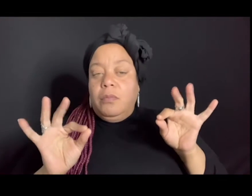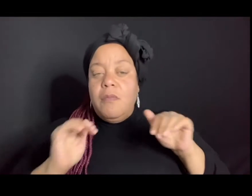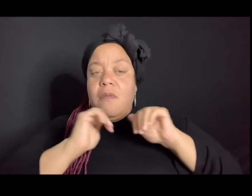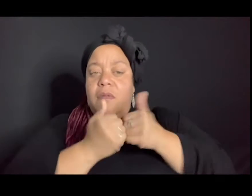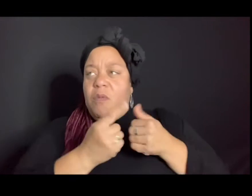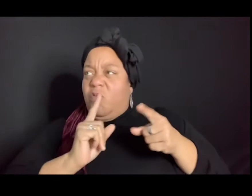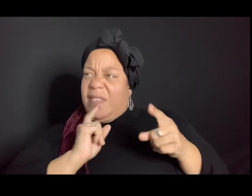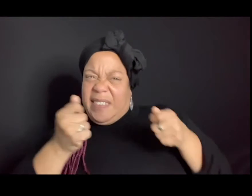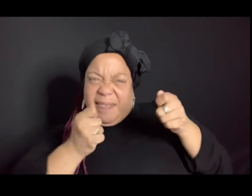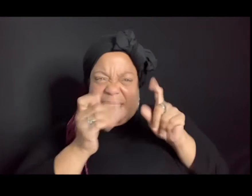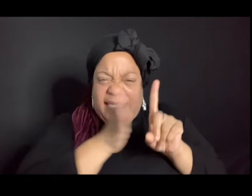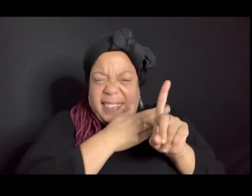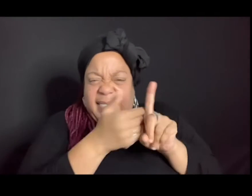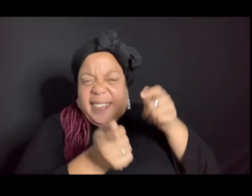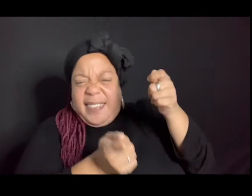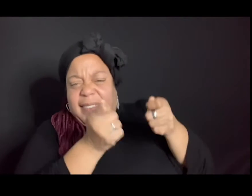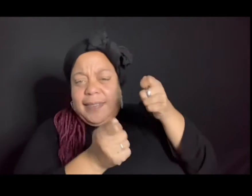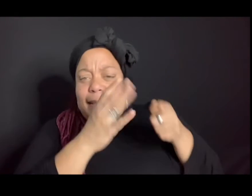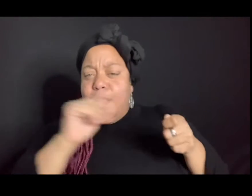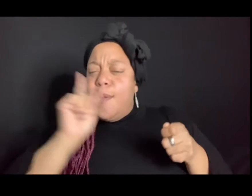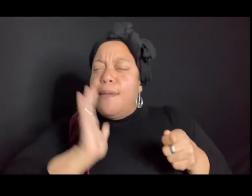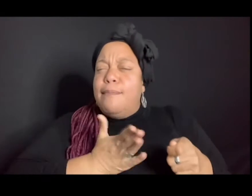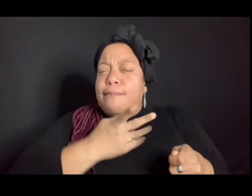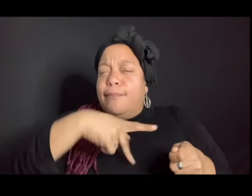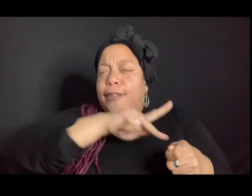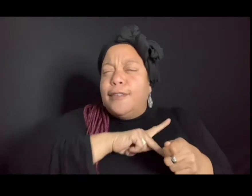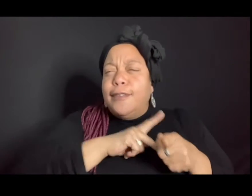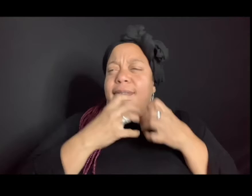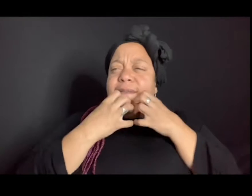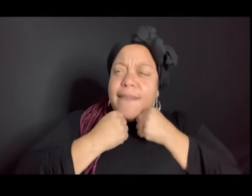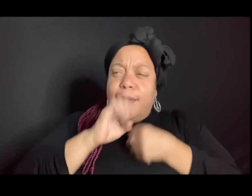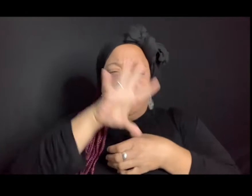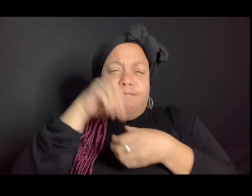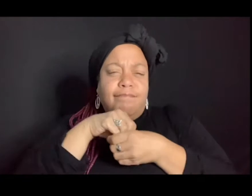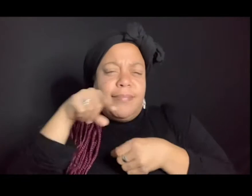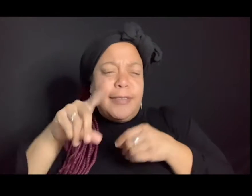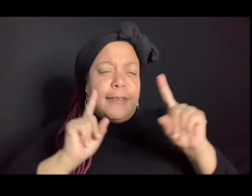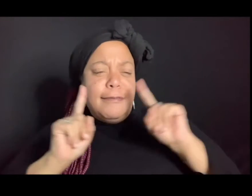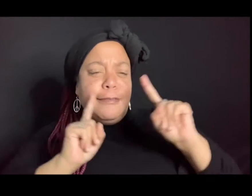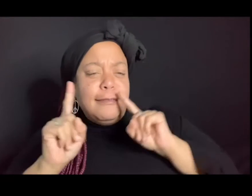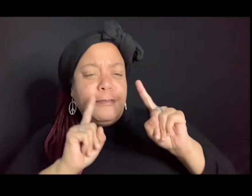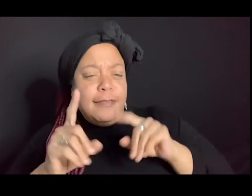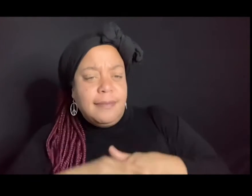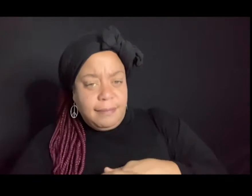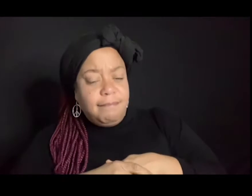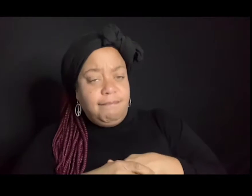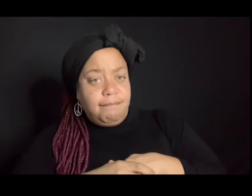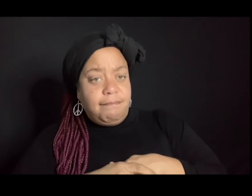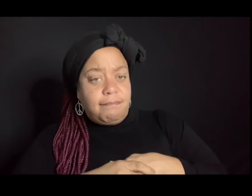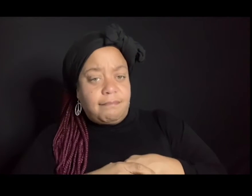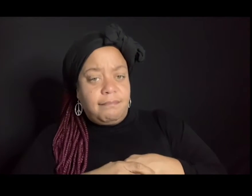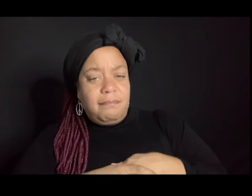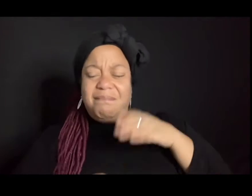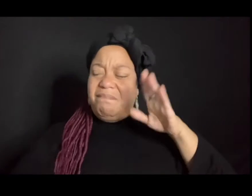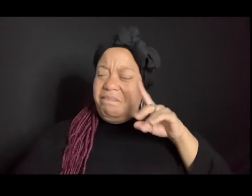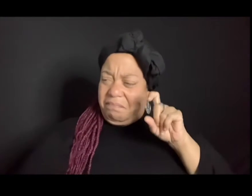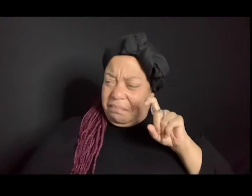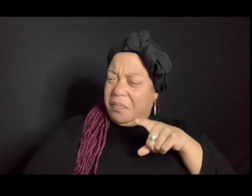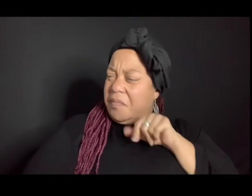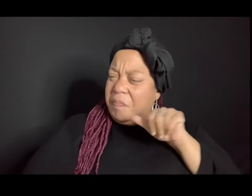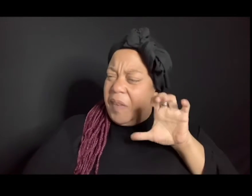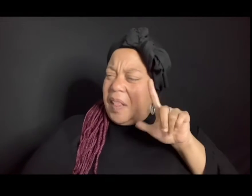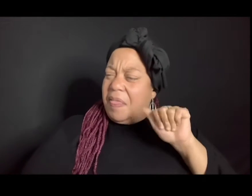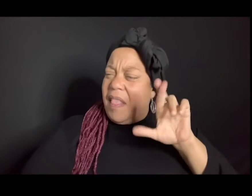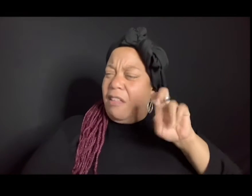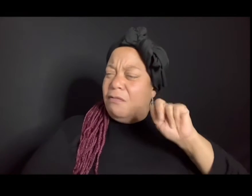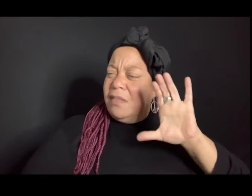how it's being manipulated, and also where our own personal values fall around this conversation. Wasn't that what Clarence